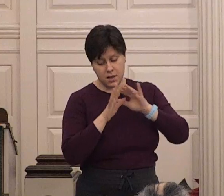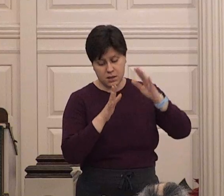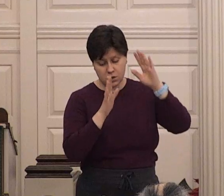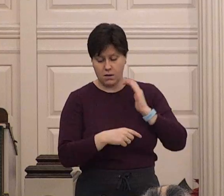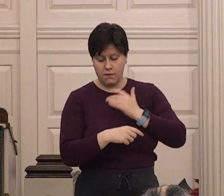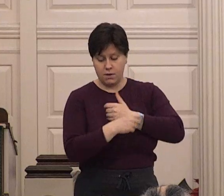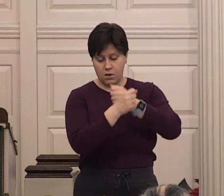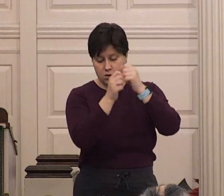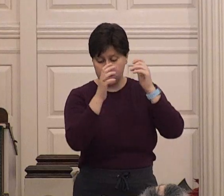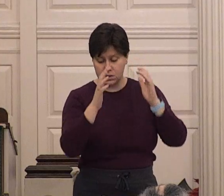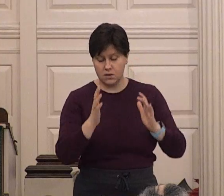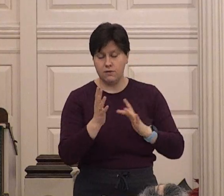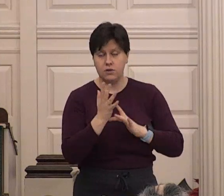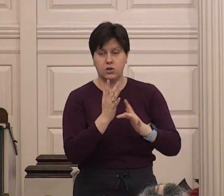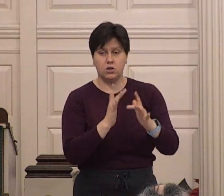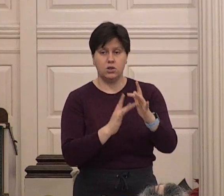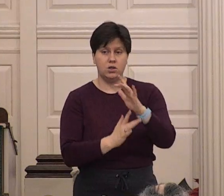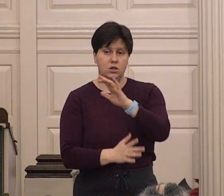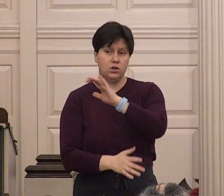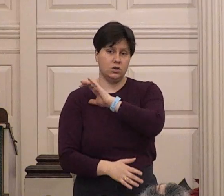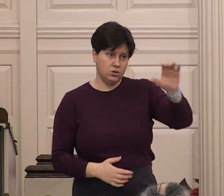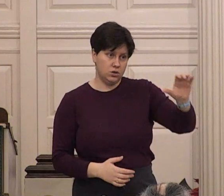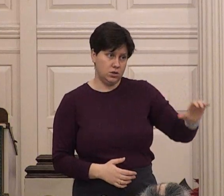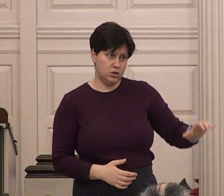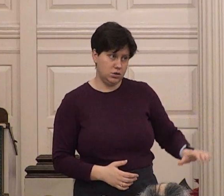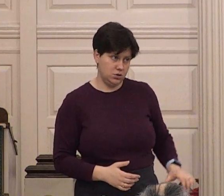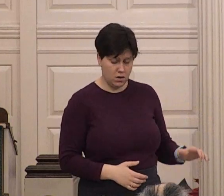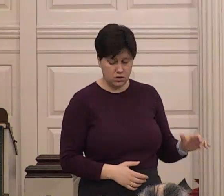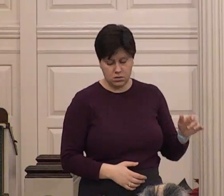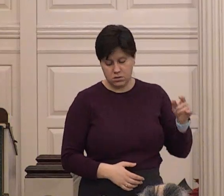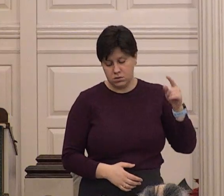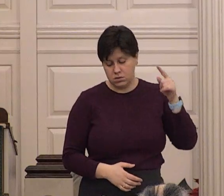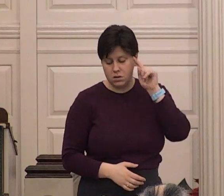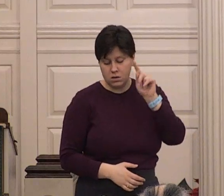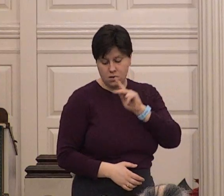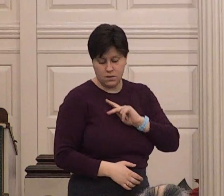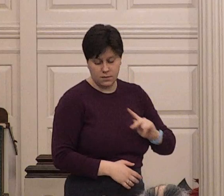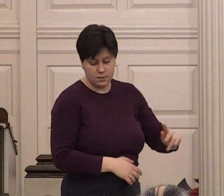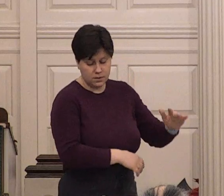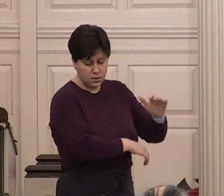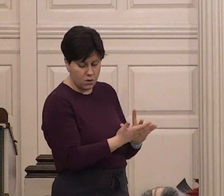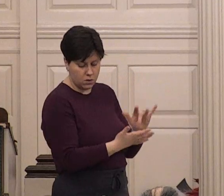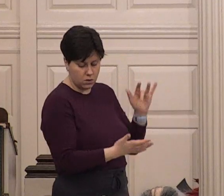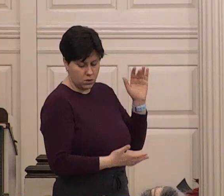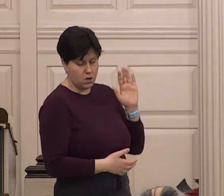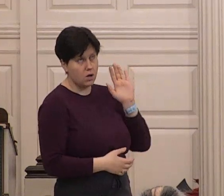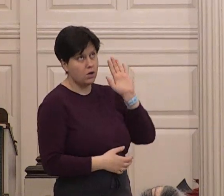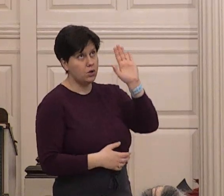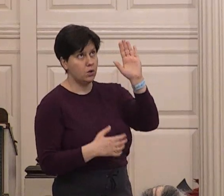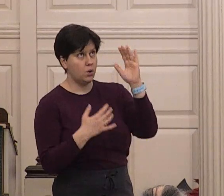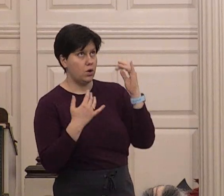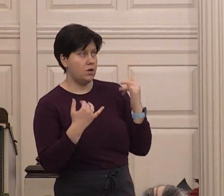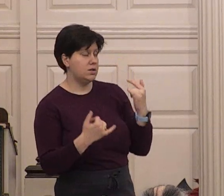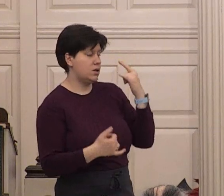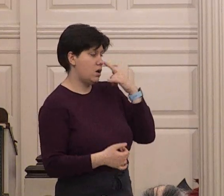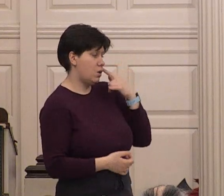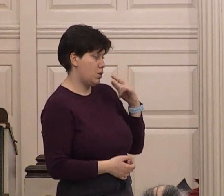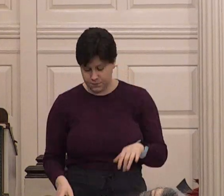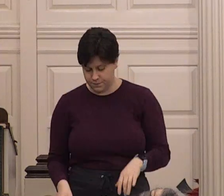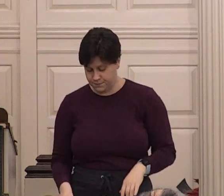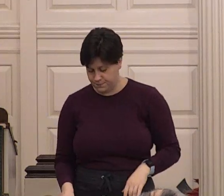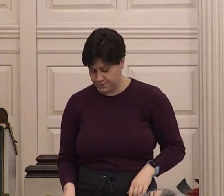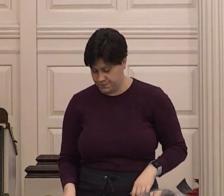the coming of our Savior, Jesus Christ. For the kingdom, the power, and the glory are yours now.